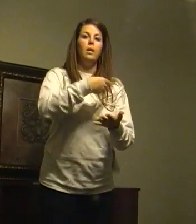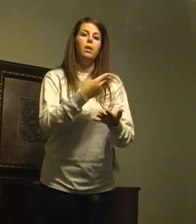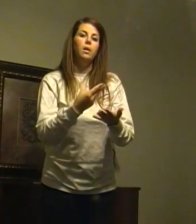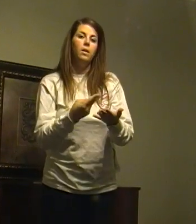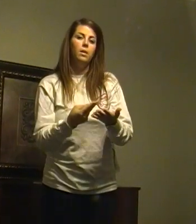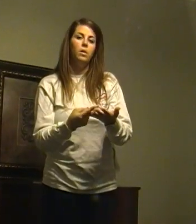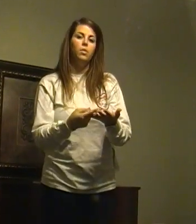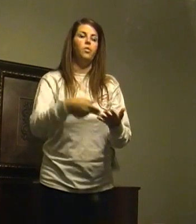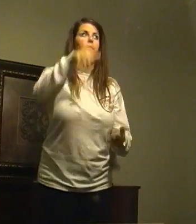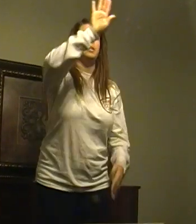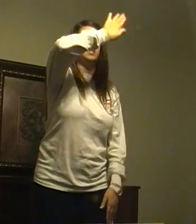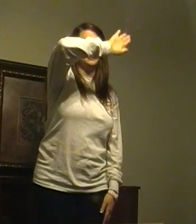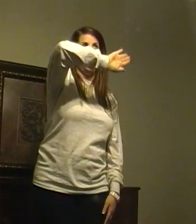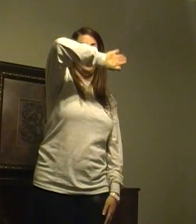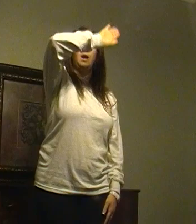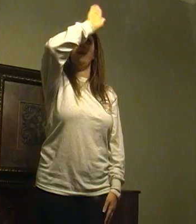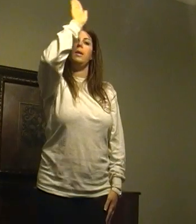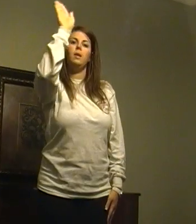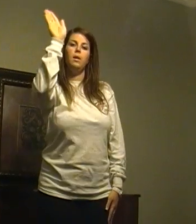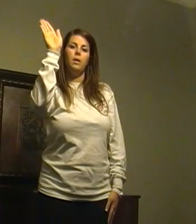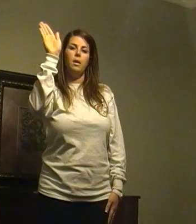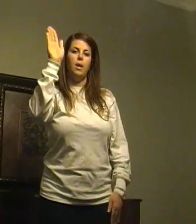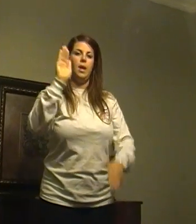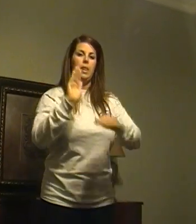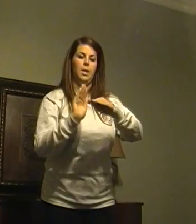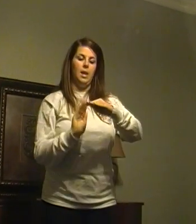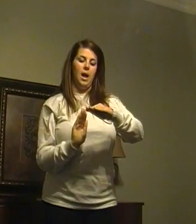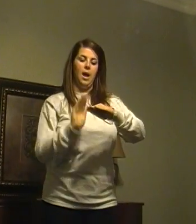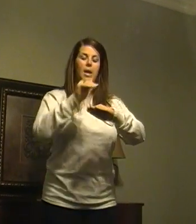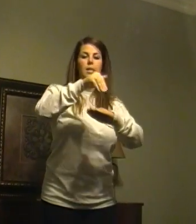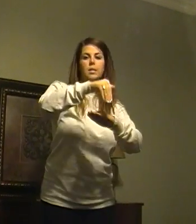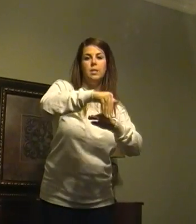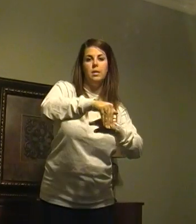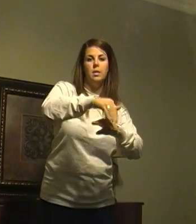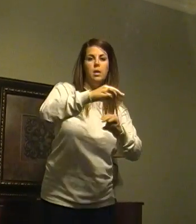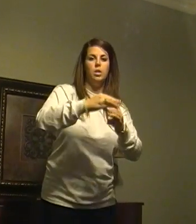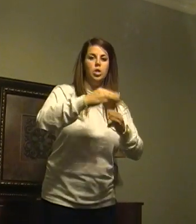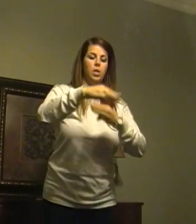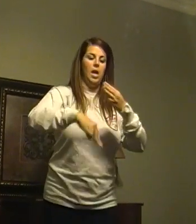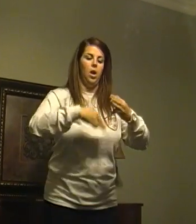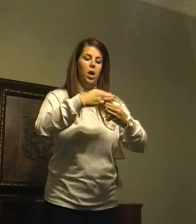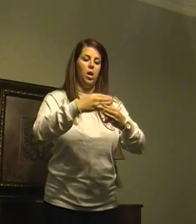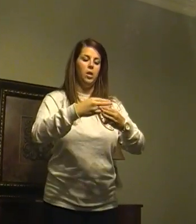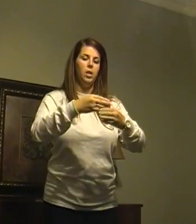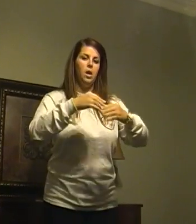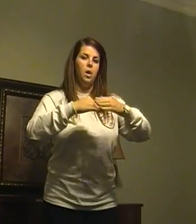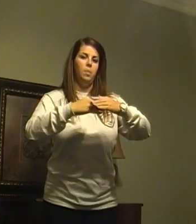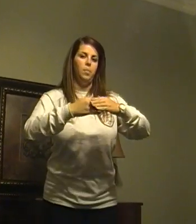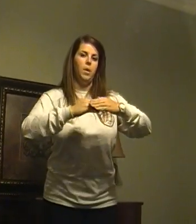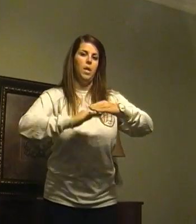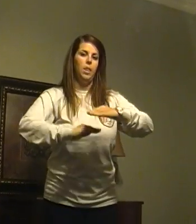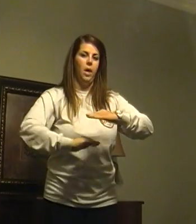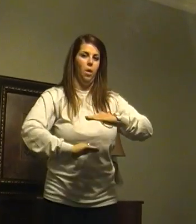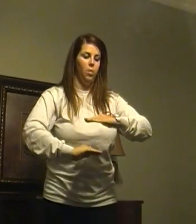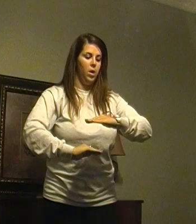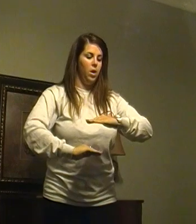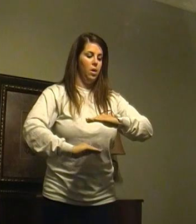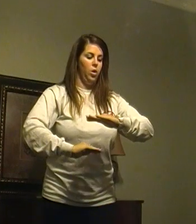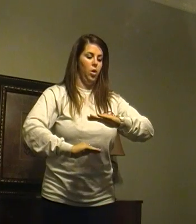Falling from the sky in the night to the earth below. You're going to